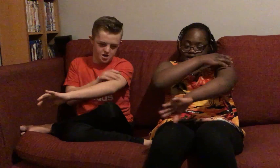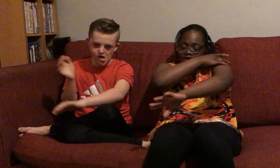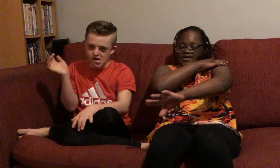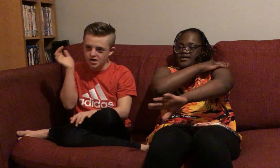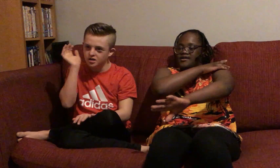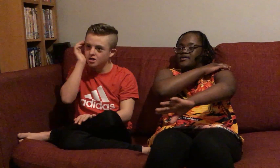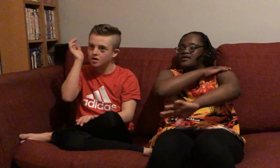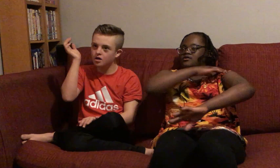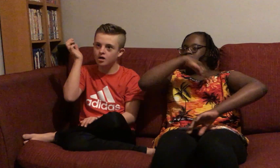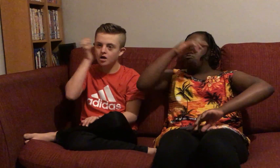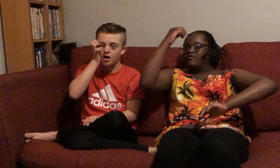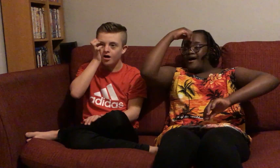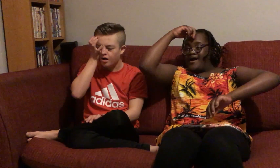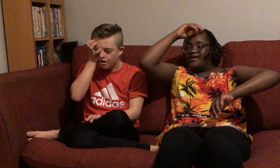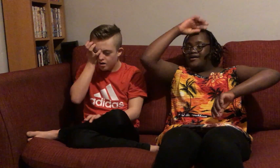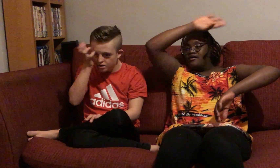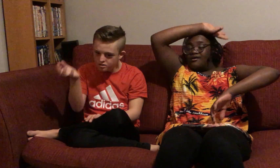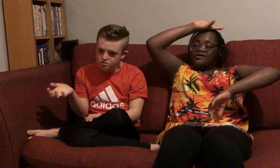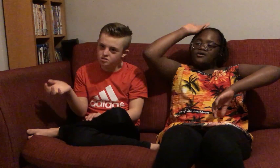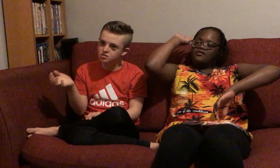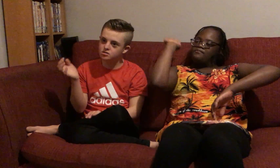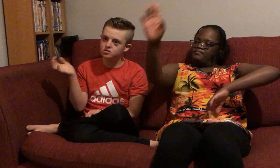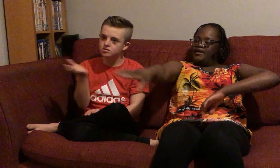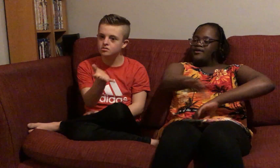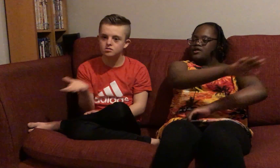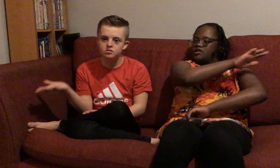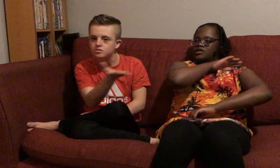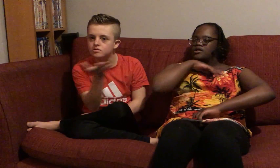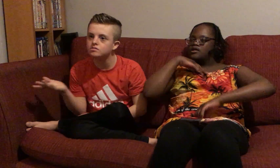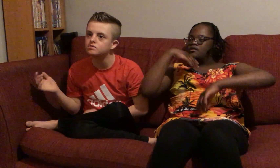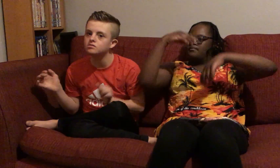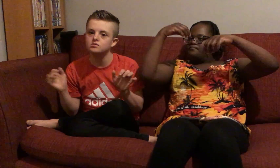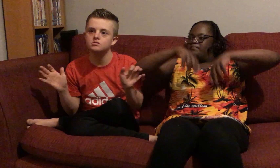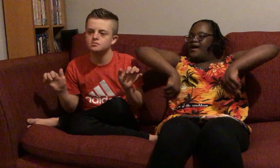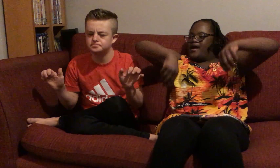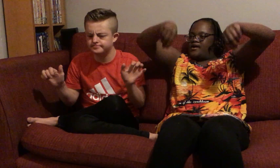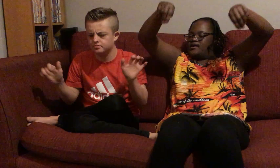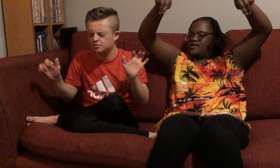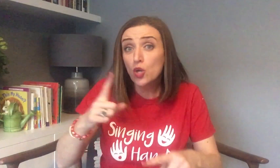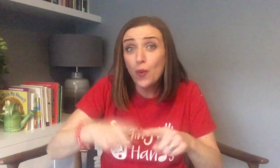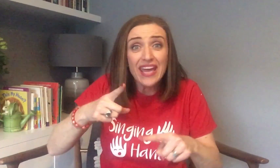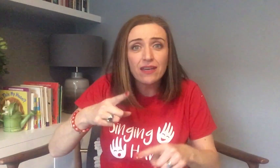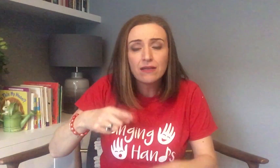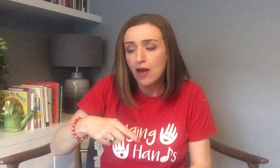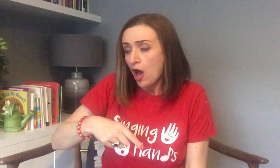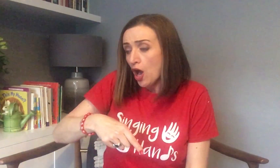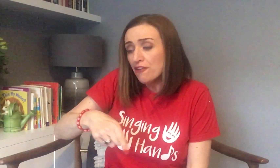away, and this is the whale lying beached on the bay. Quick, off